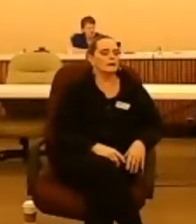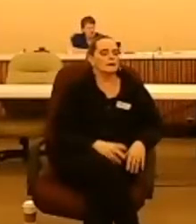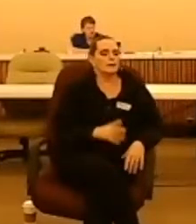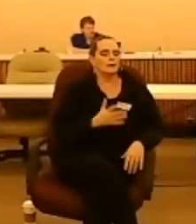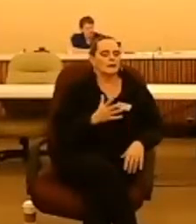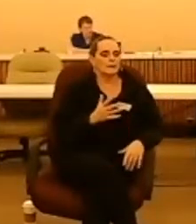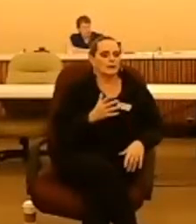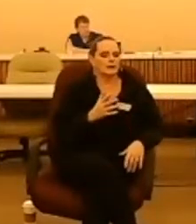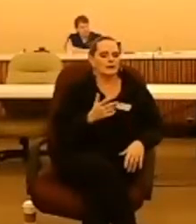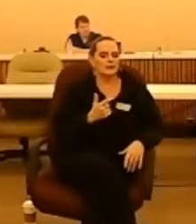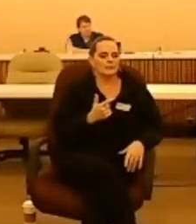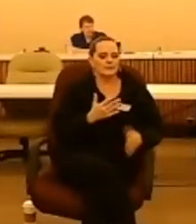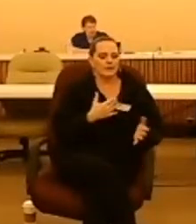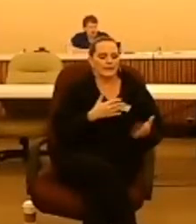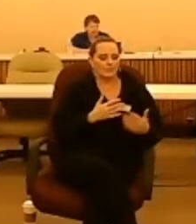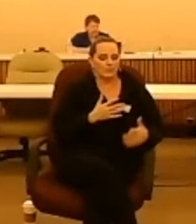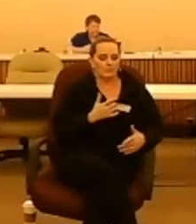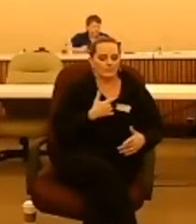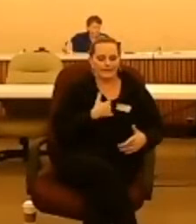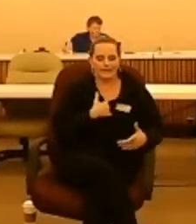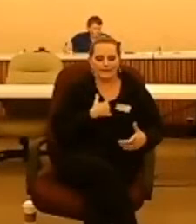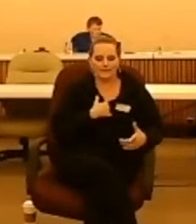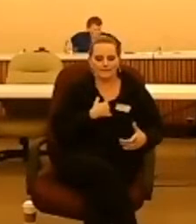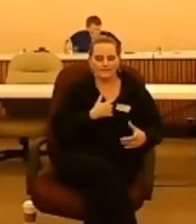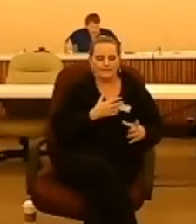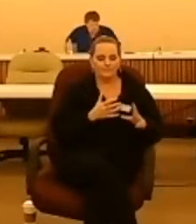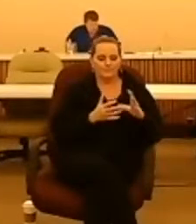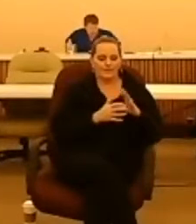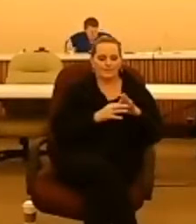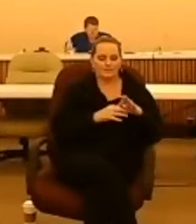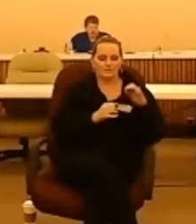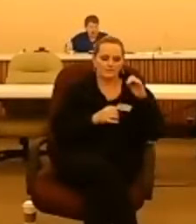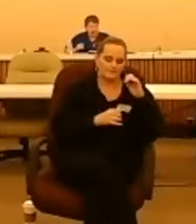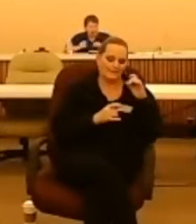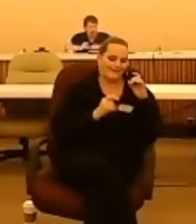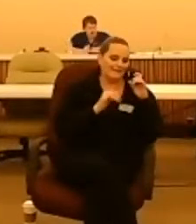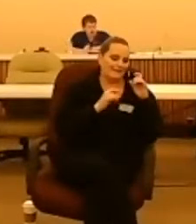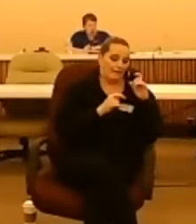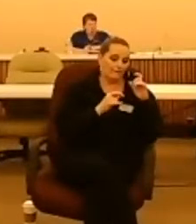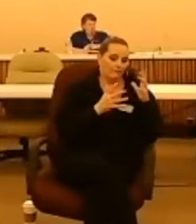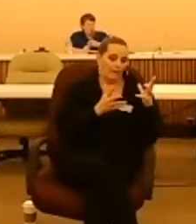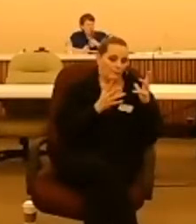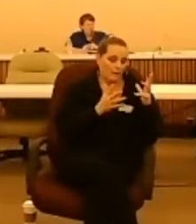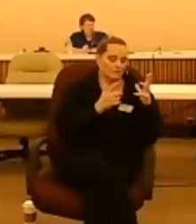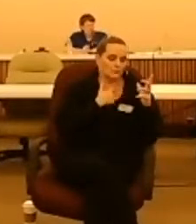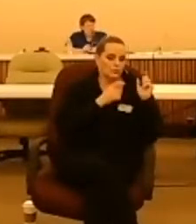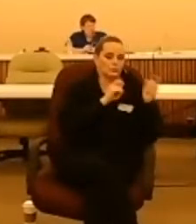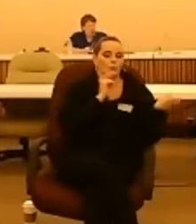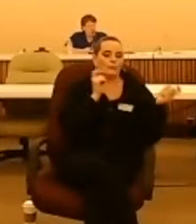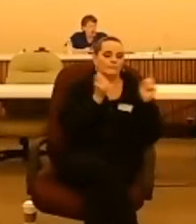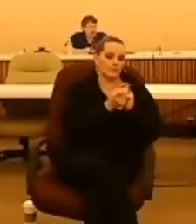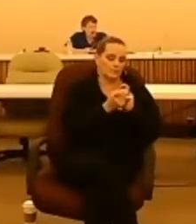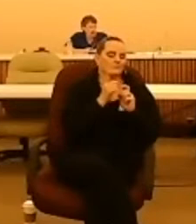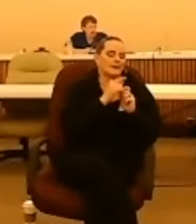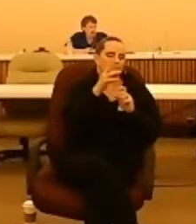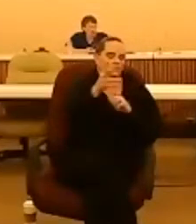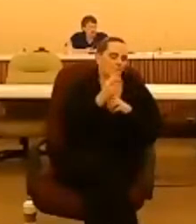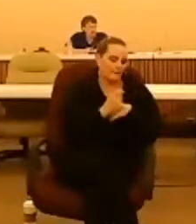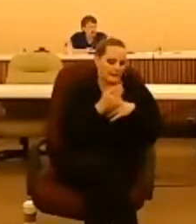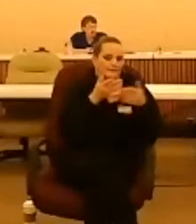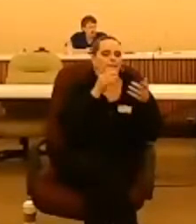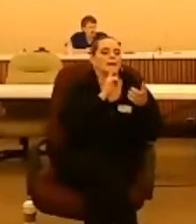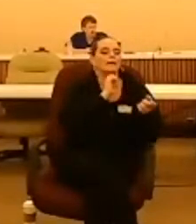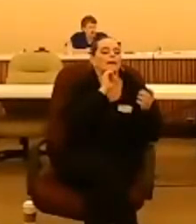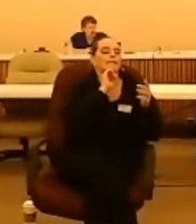But, you know, like I said, so if they ever wanted to convert this, they would need to come back and